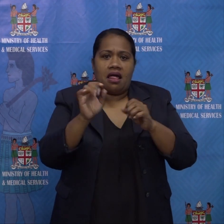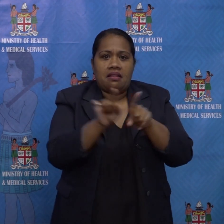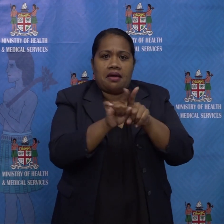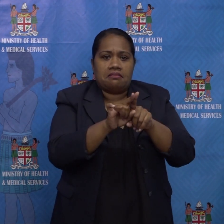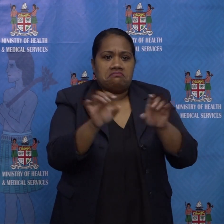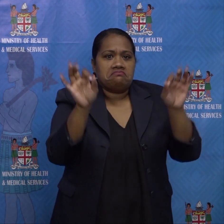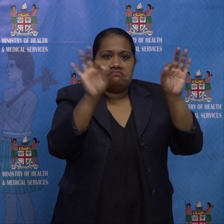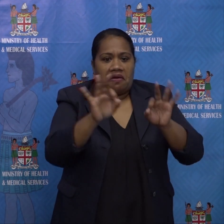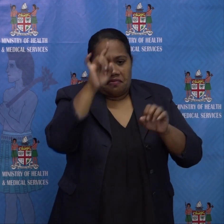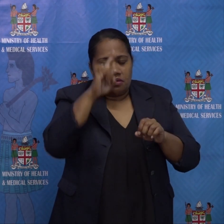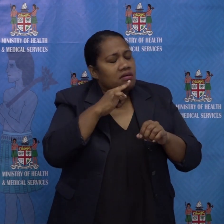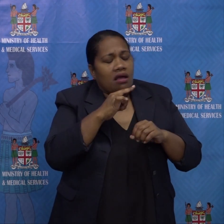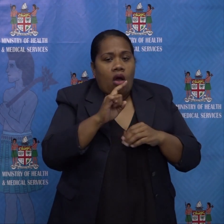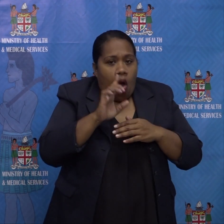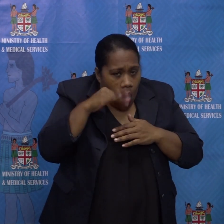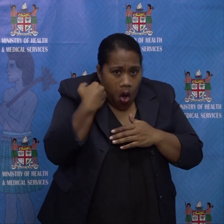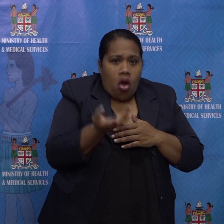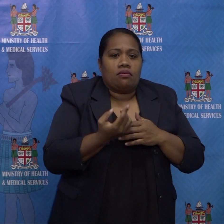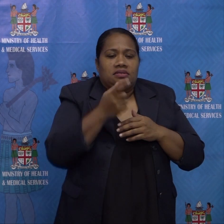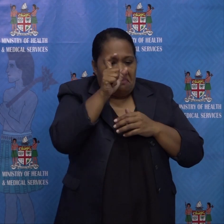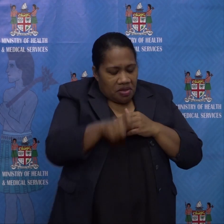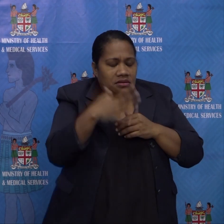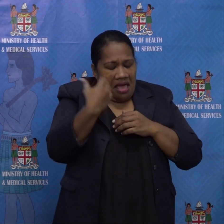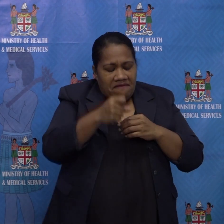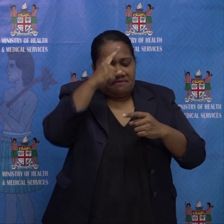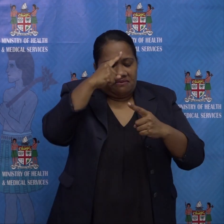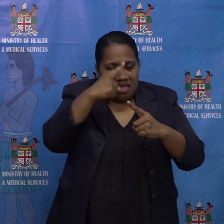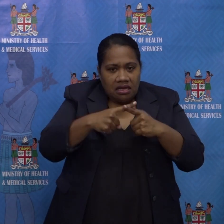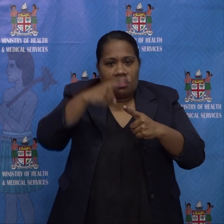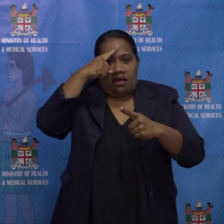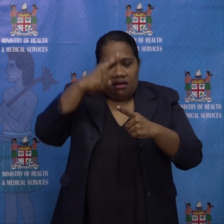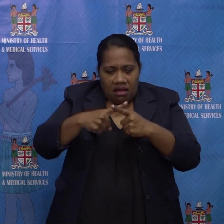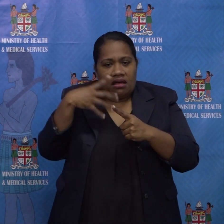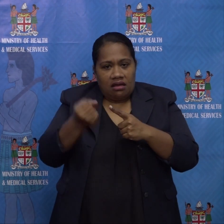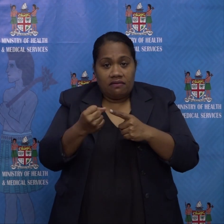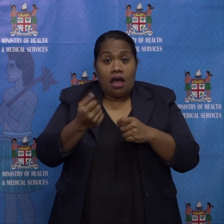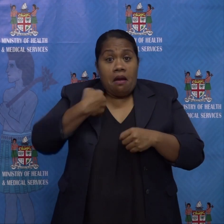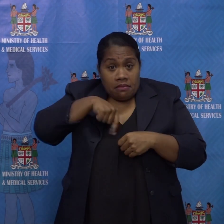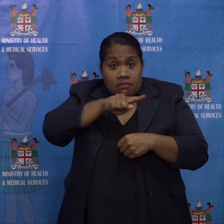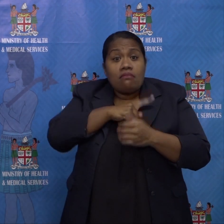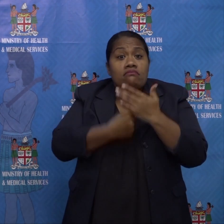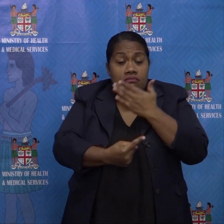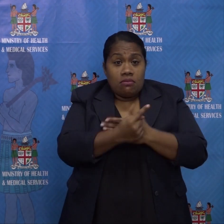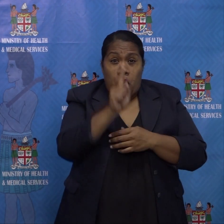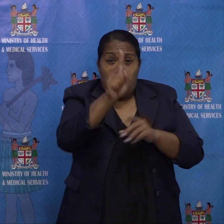cases in those countries. We did start from zero. We went a whole year without any evidence of cases in the